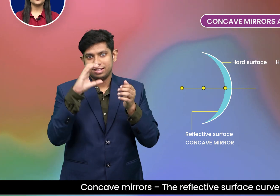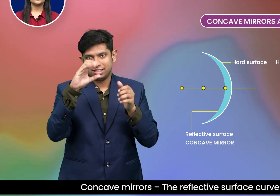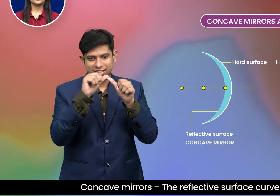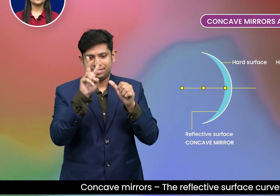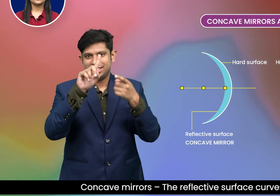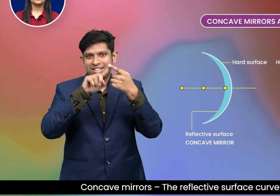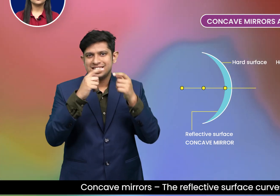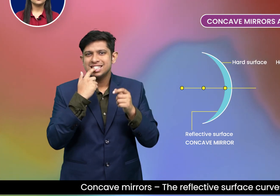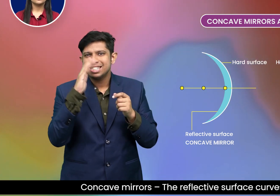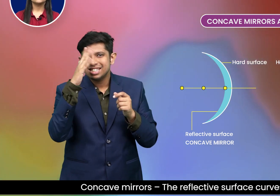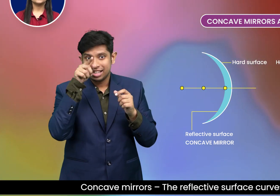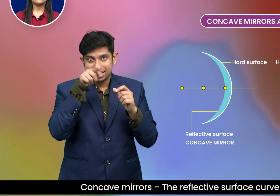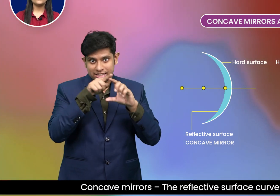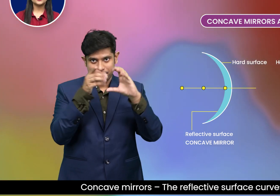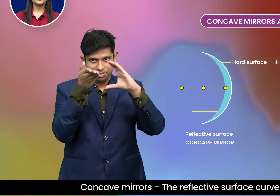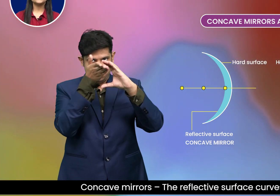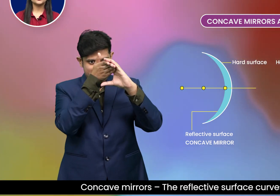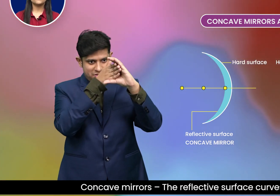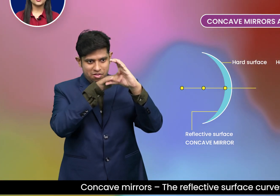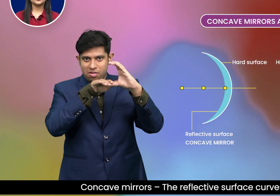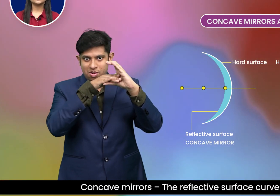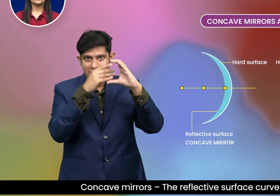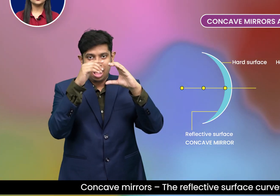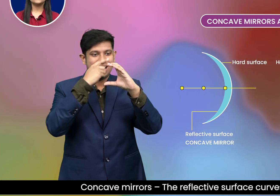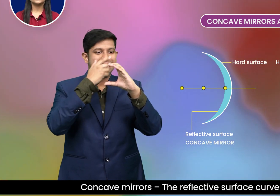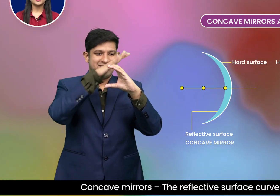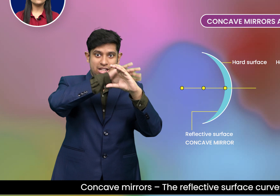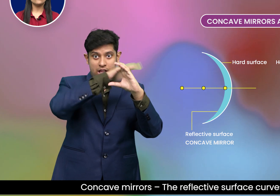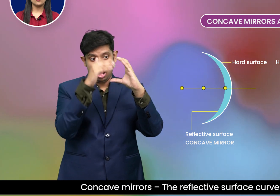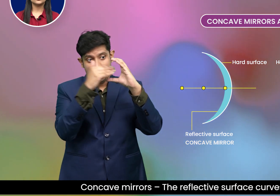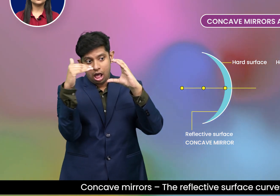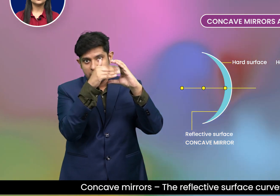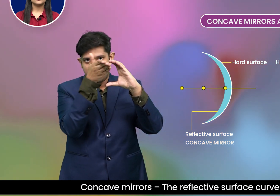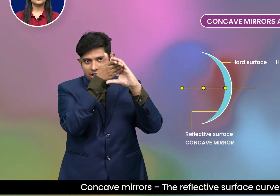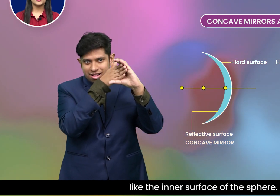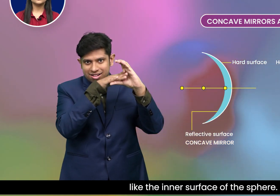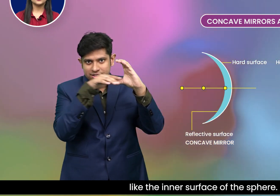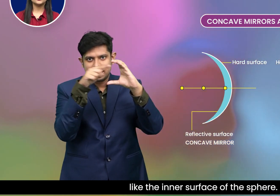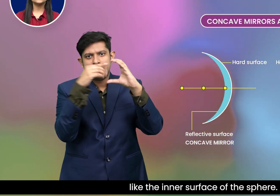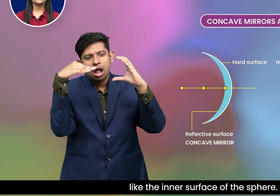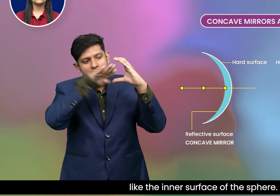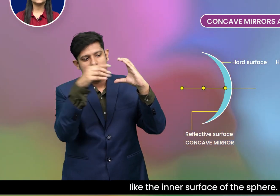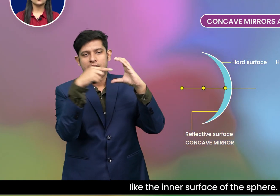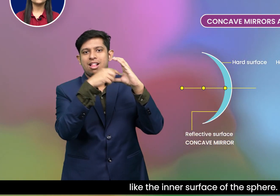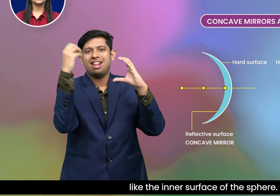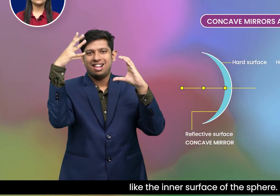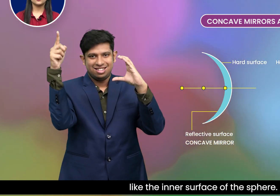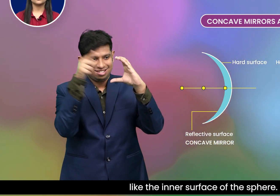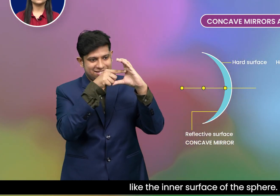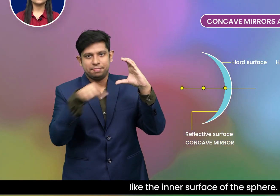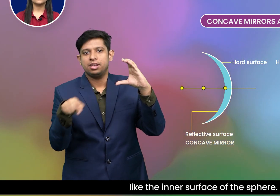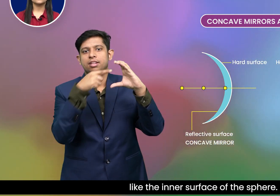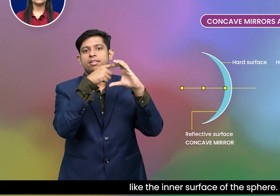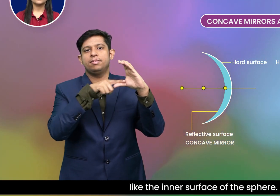Concave mirrors. The reflective surface curves inwards like the inner surface of the